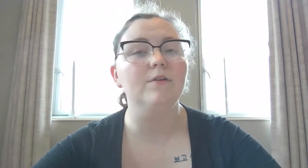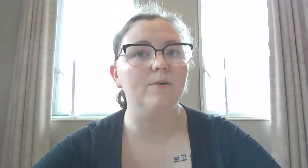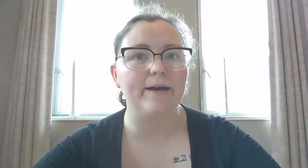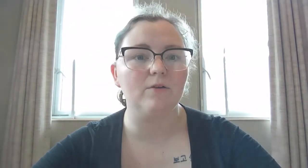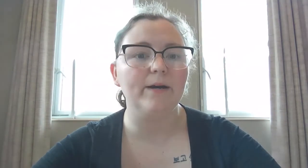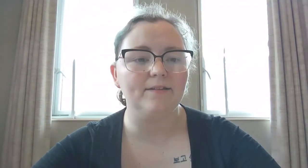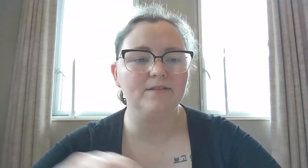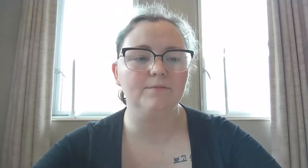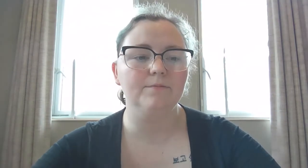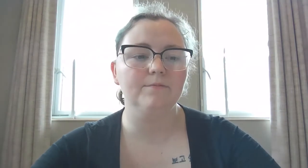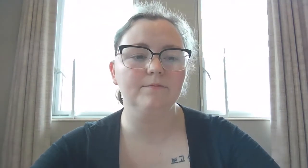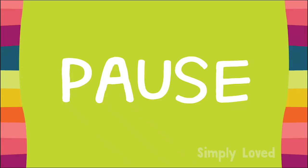no matter what.